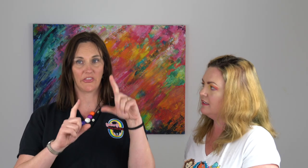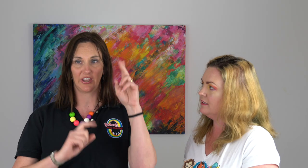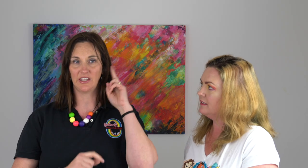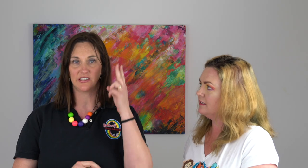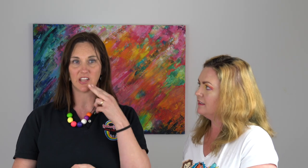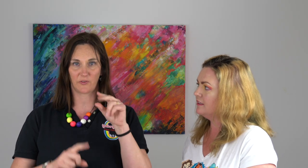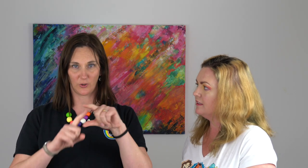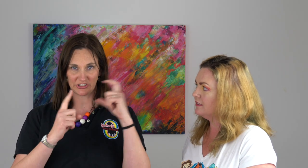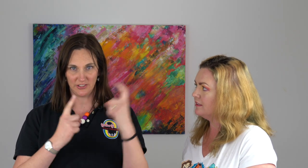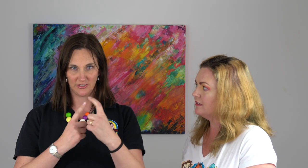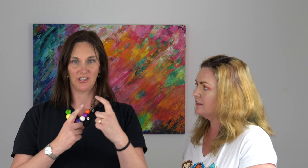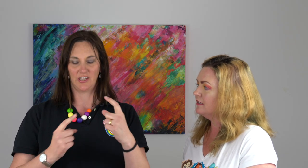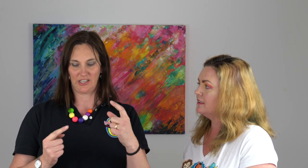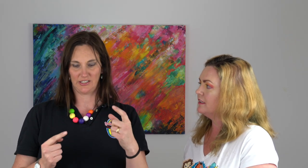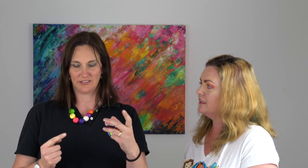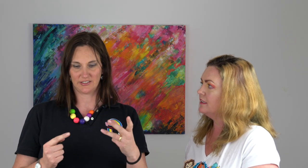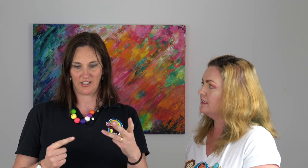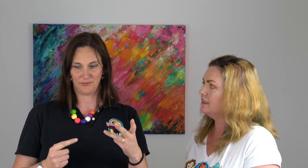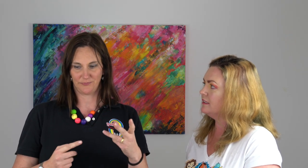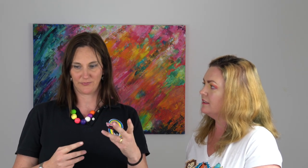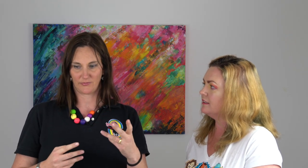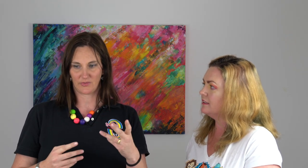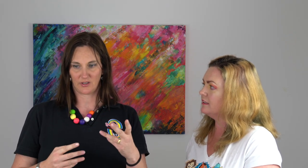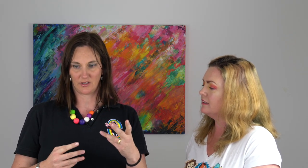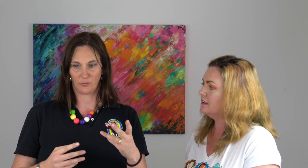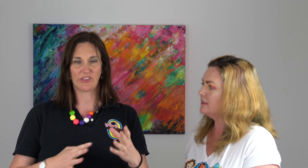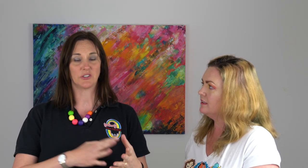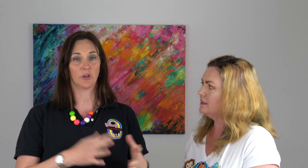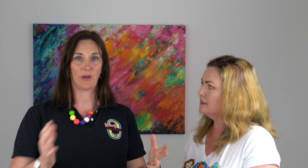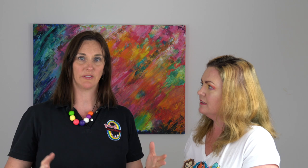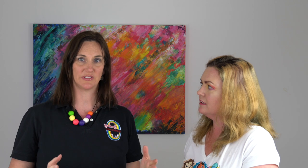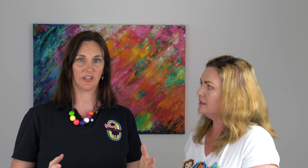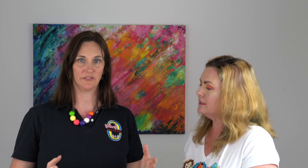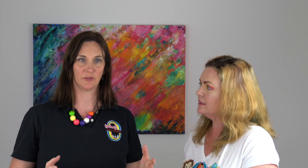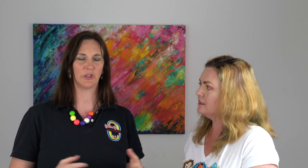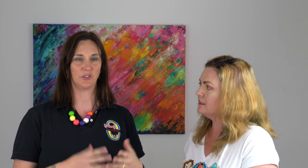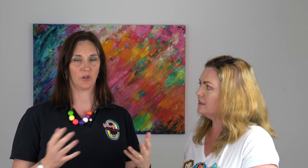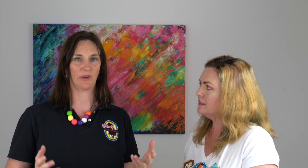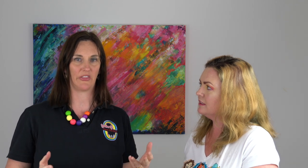the deaf culture is when they talk about themselves or when you talk about